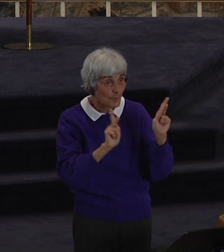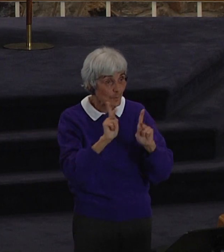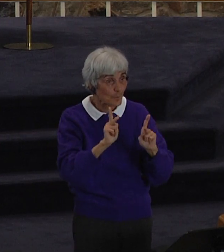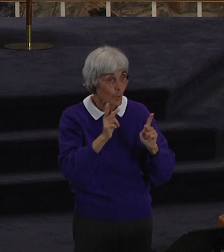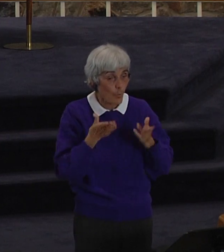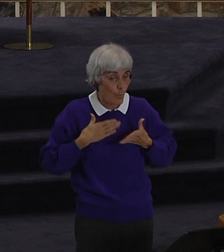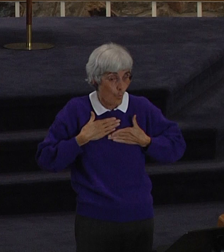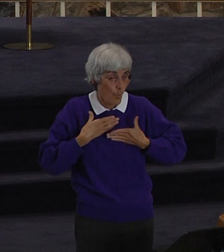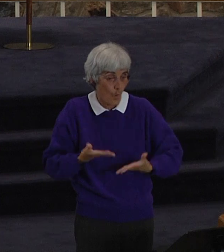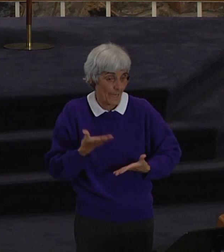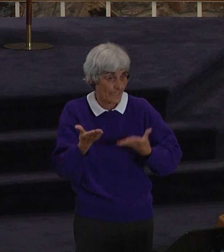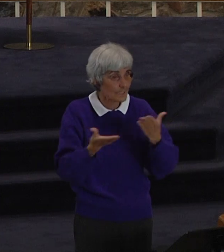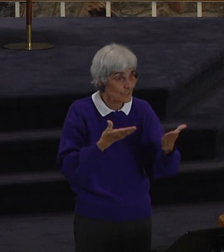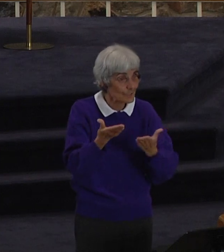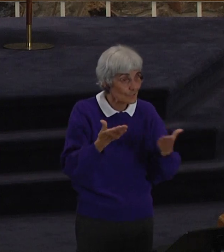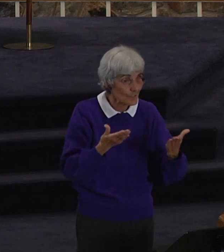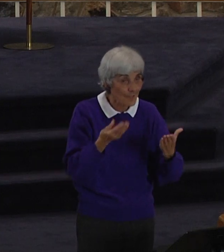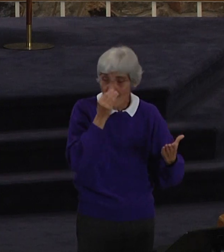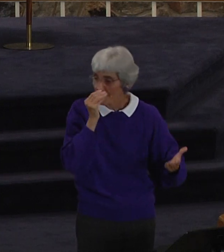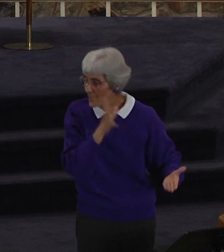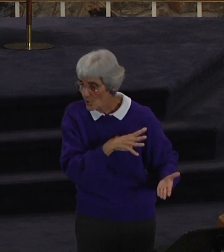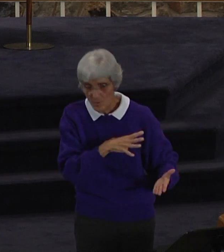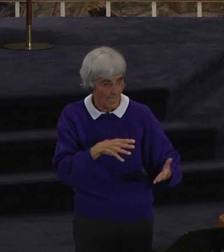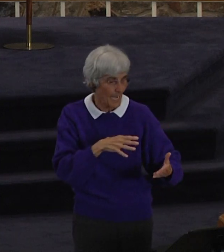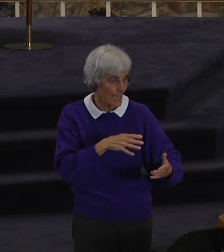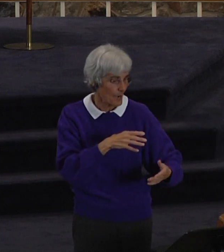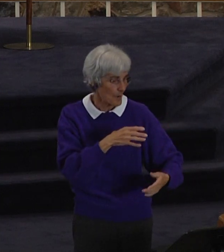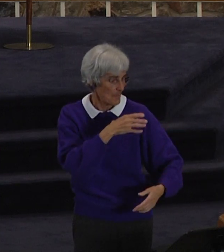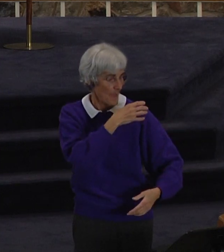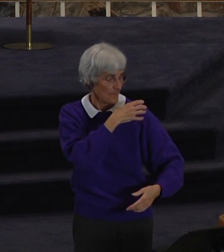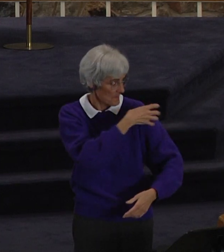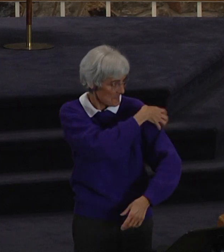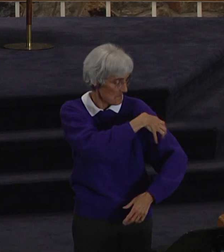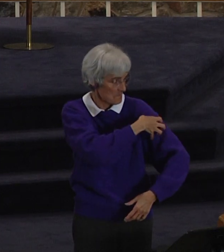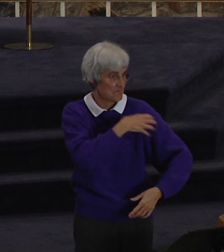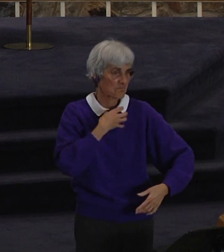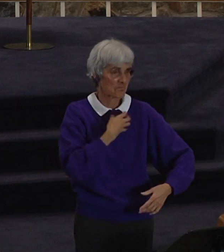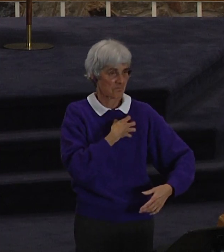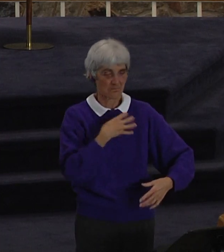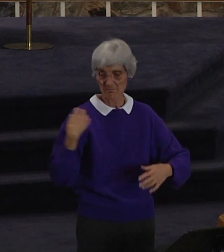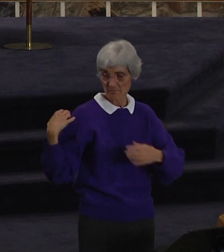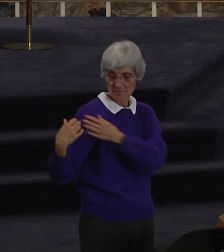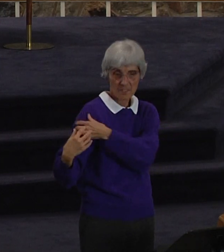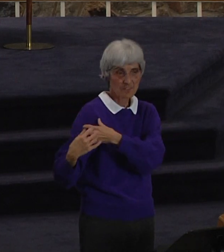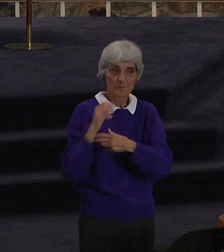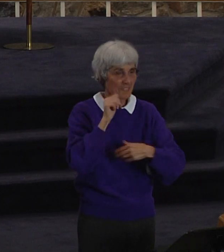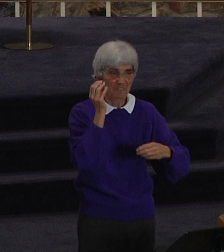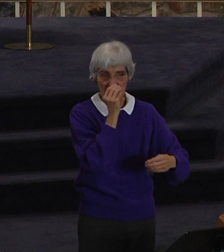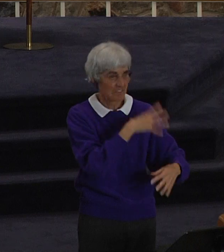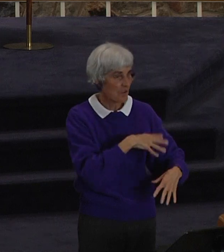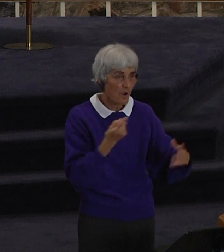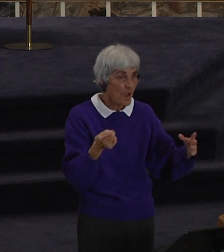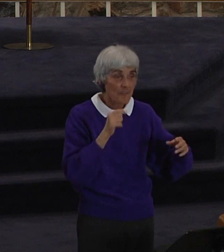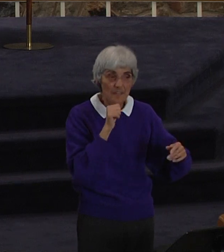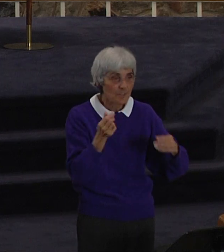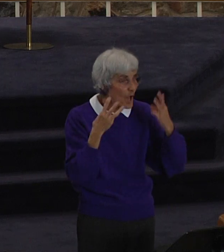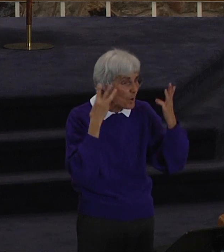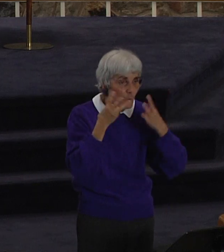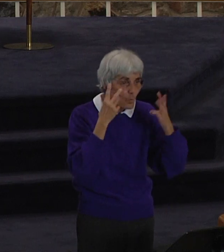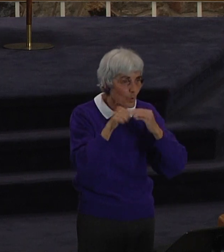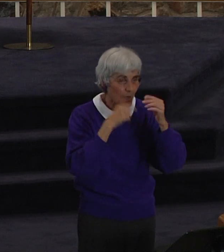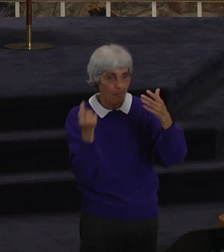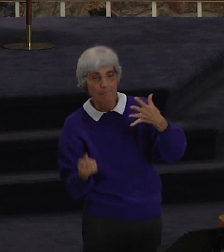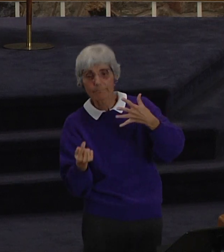own, those who don't care about the awards and decorations on their chest, those who aren't worried about the